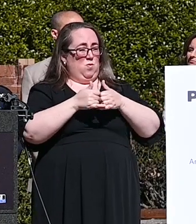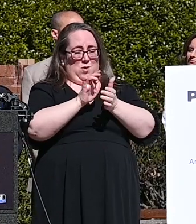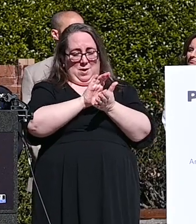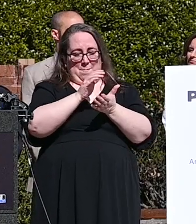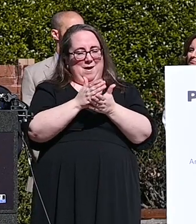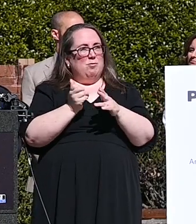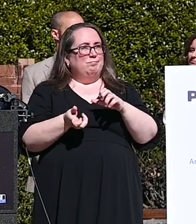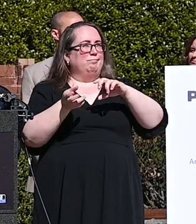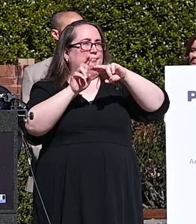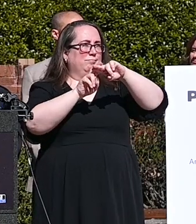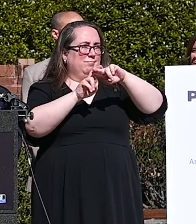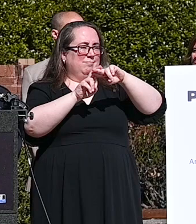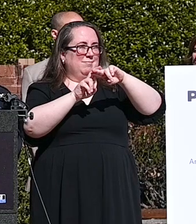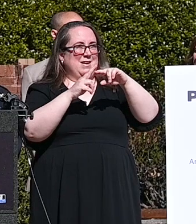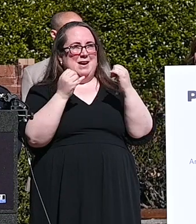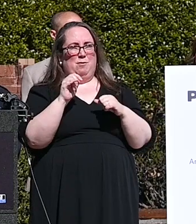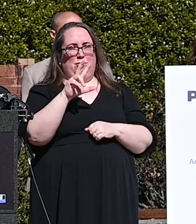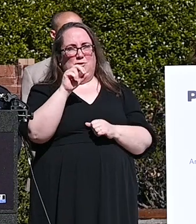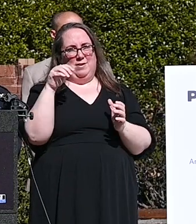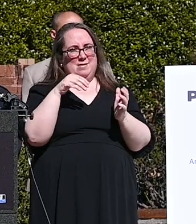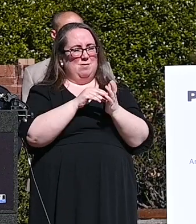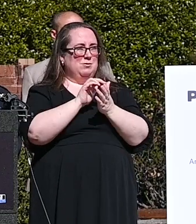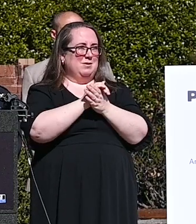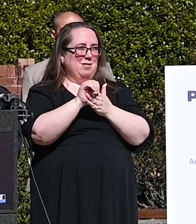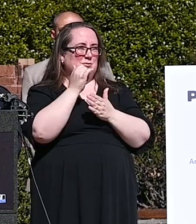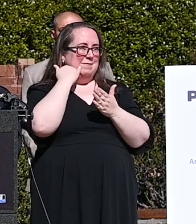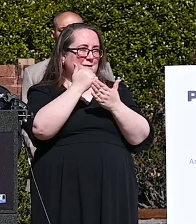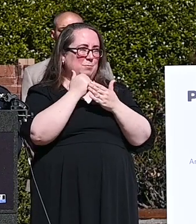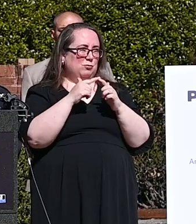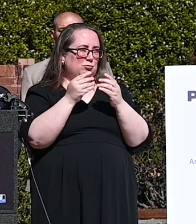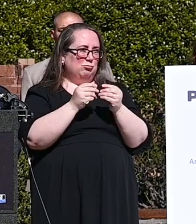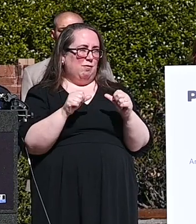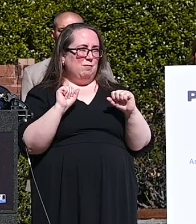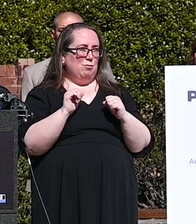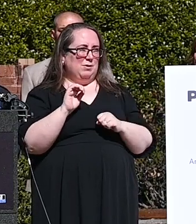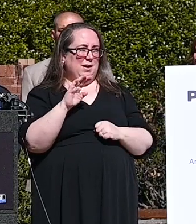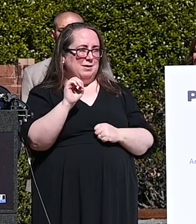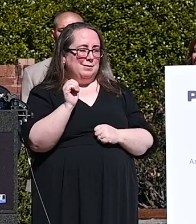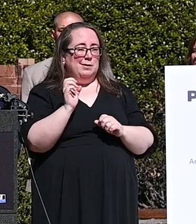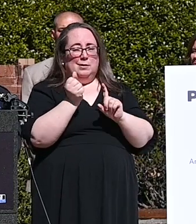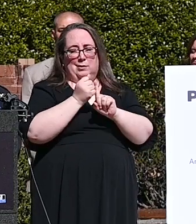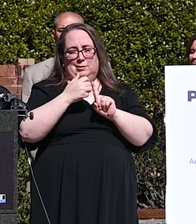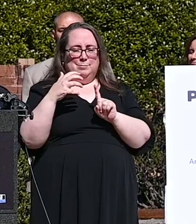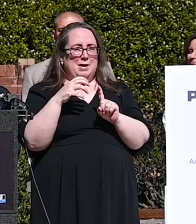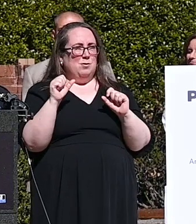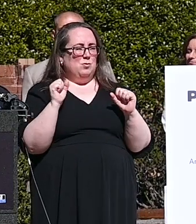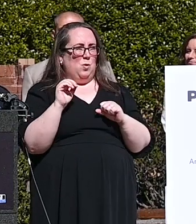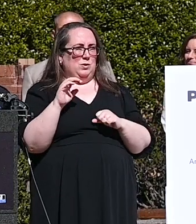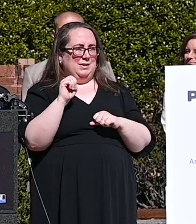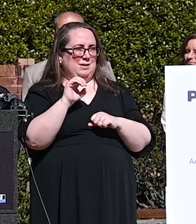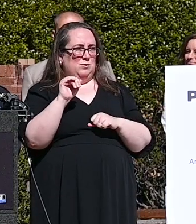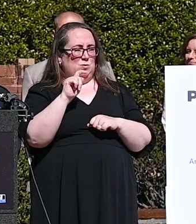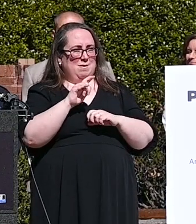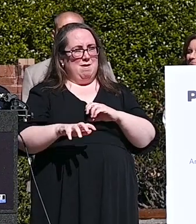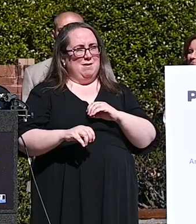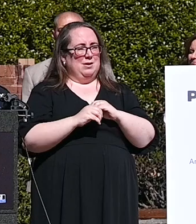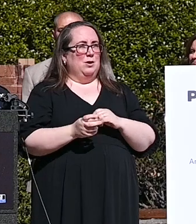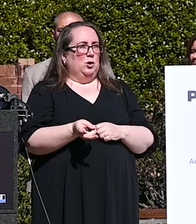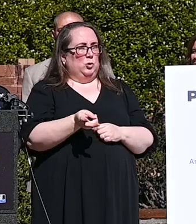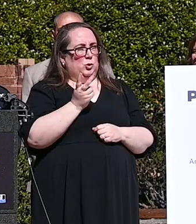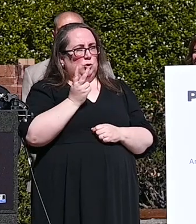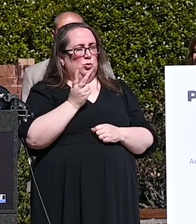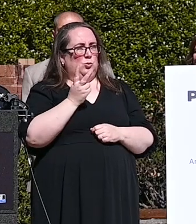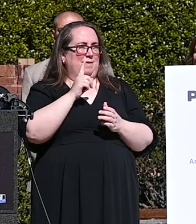case information up to $30,000. We've expanded the cold case unit, adding 2